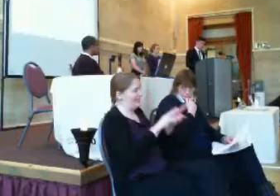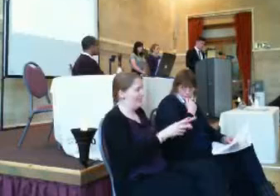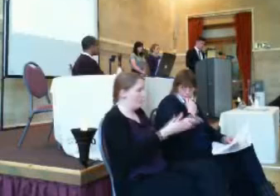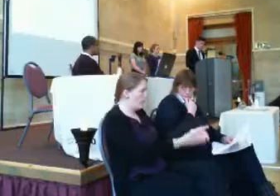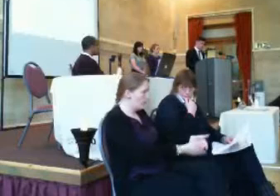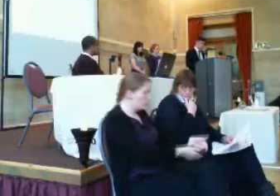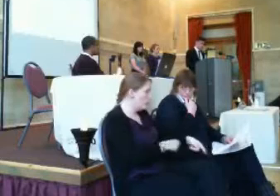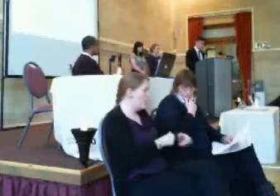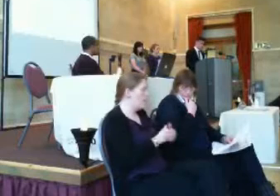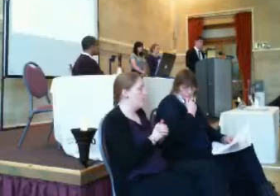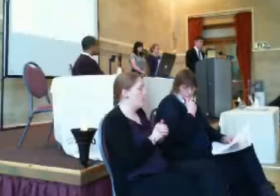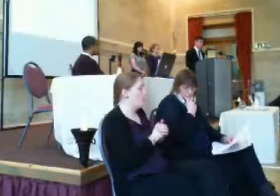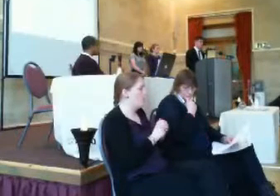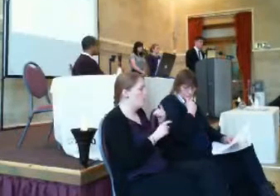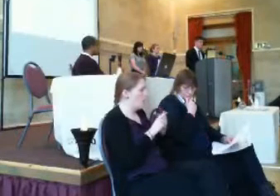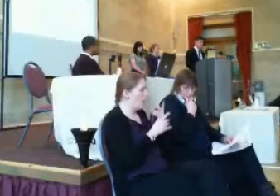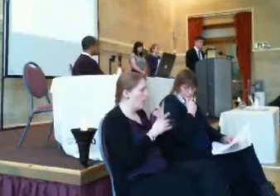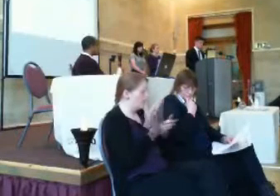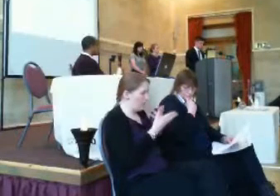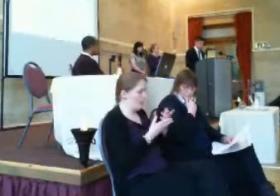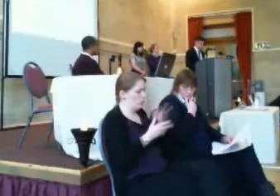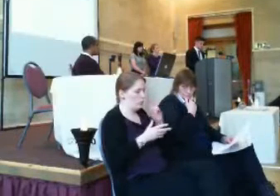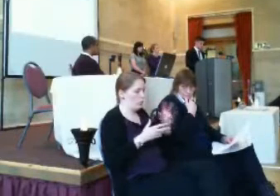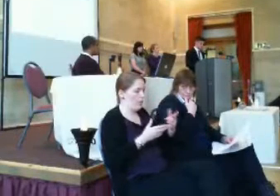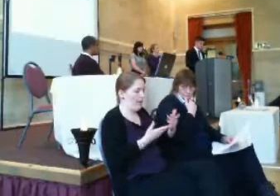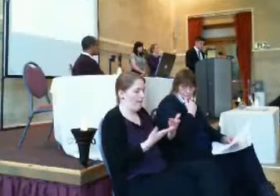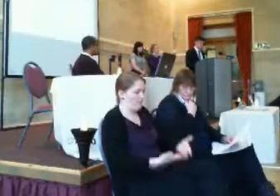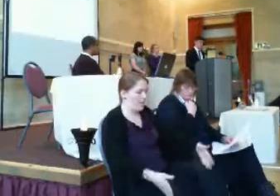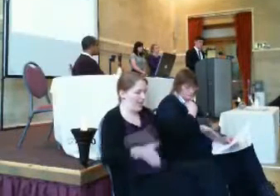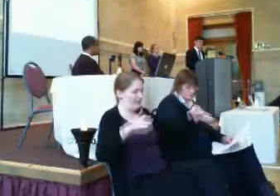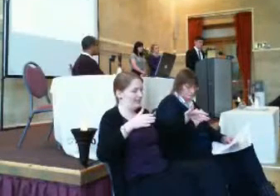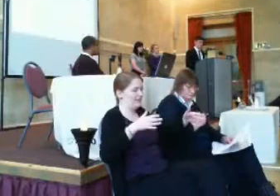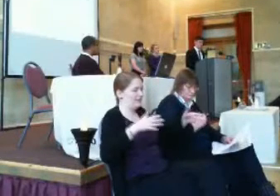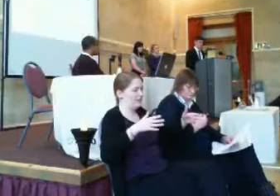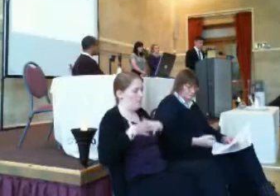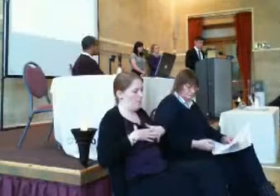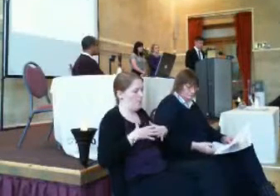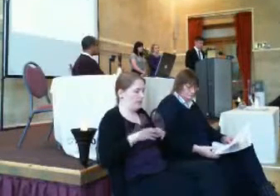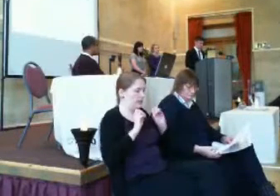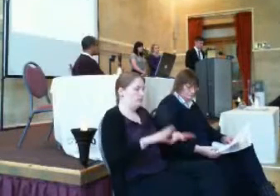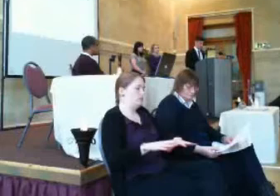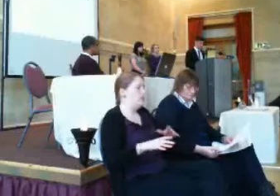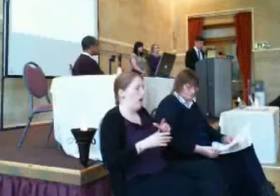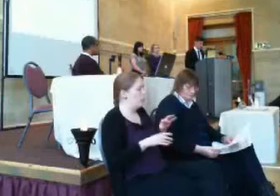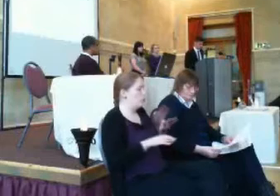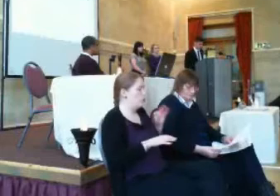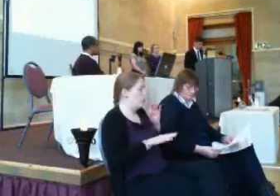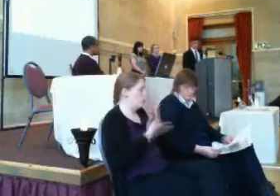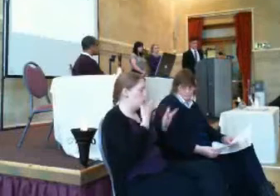as a graphic depiction of the vast pit of unburied dead bodies. I've chosen to leave these out today.